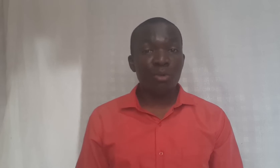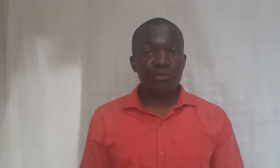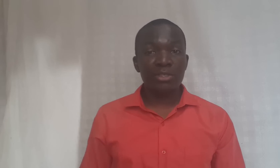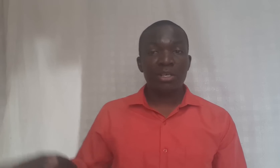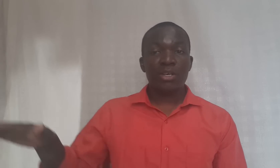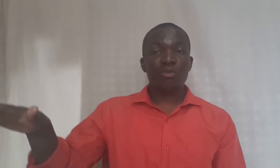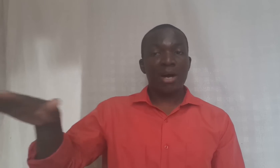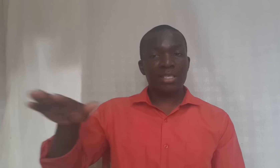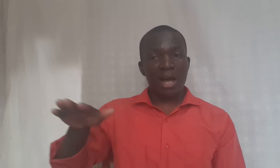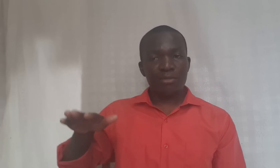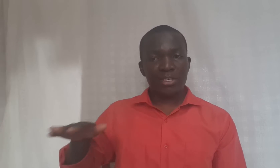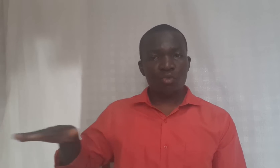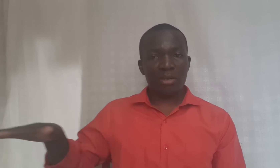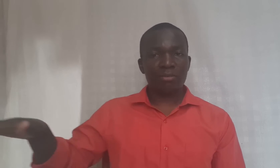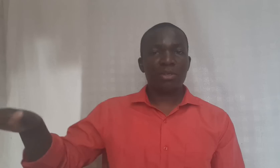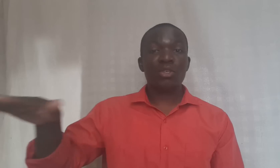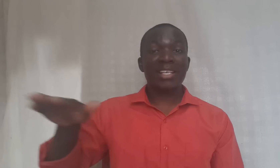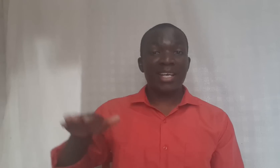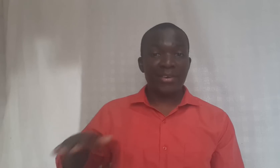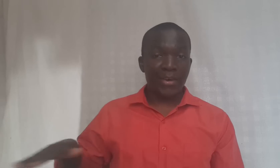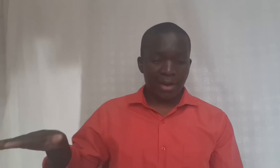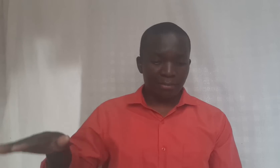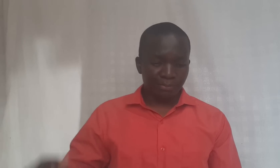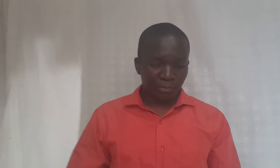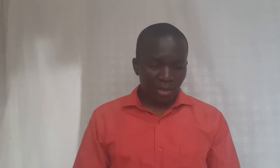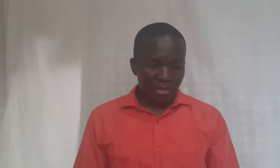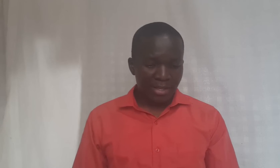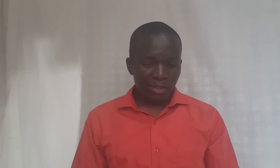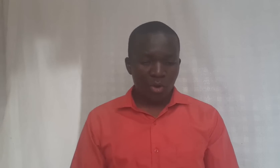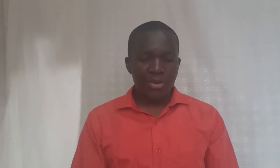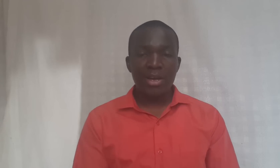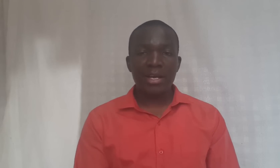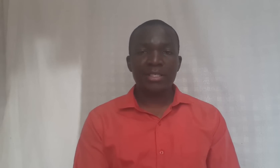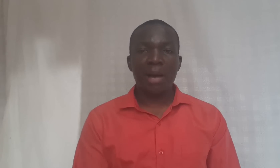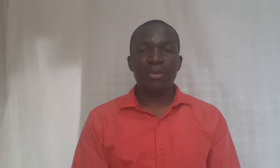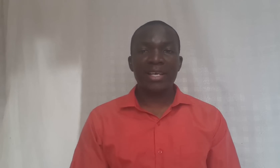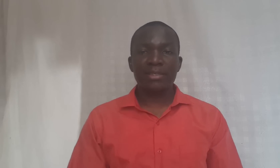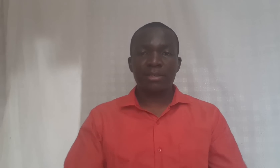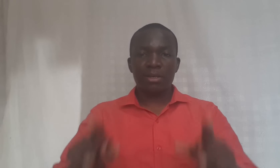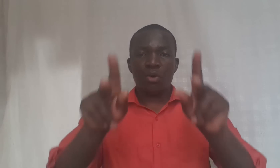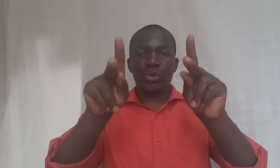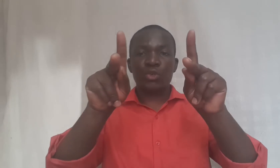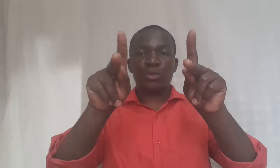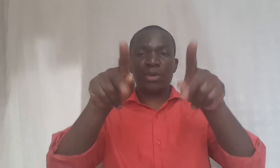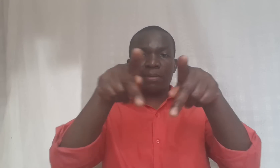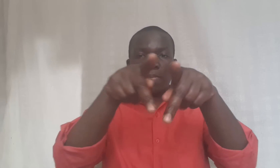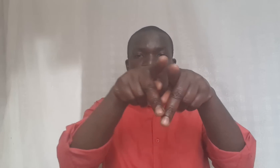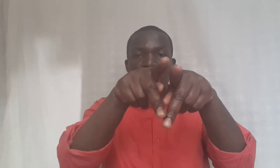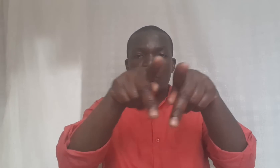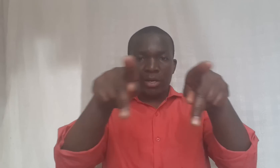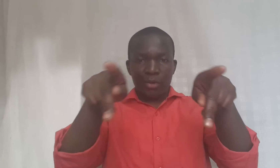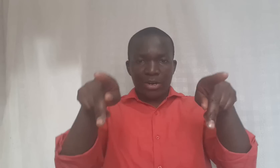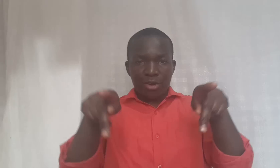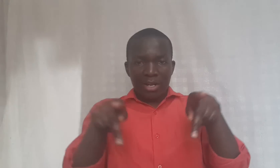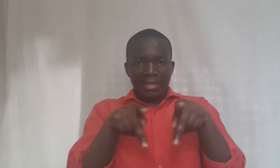moves, you must have this one. So that's an area. The next word here is a place. We use P. We draw like